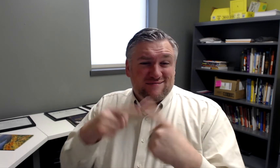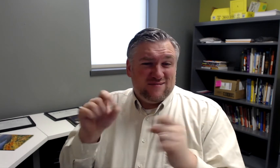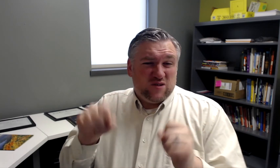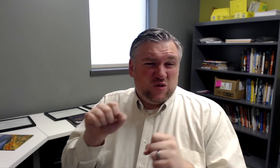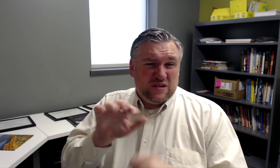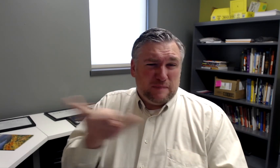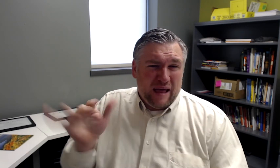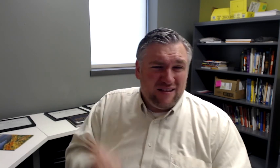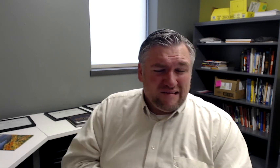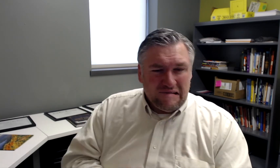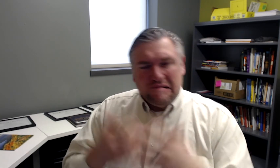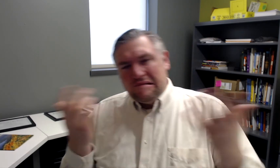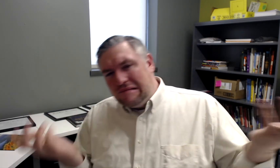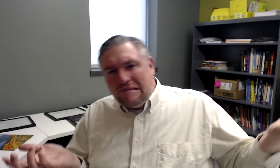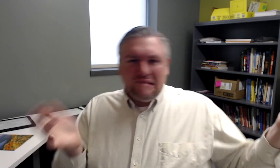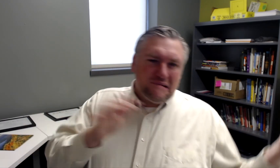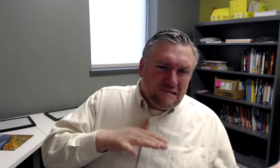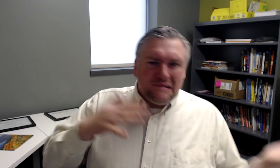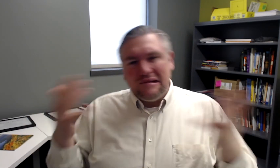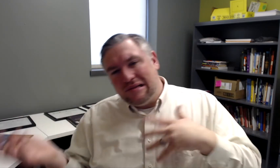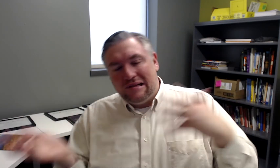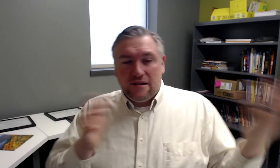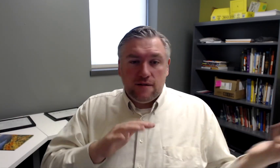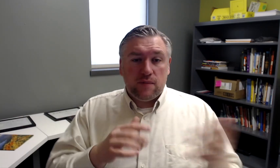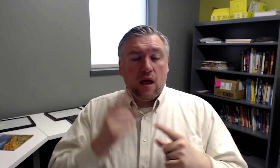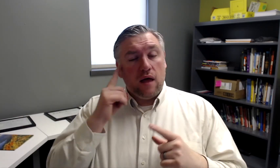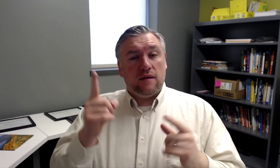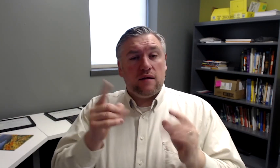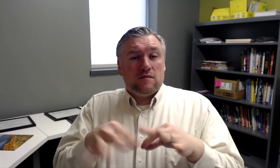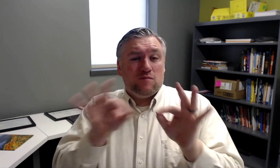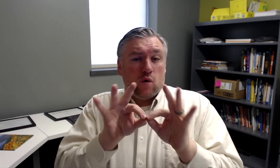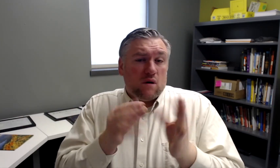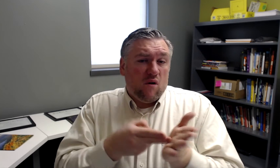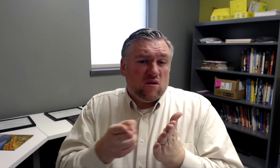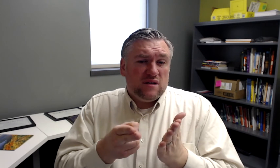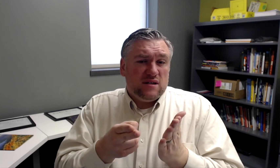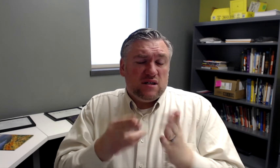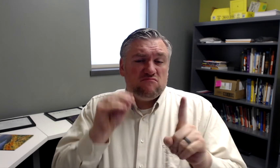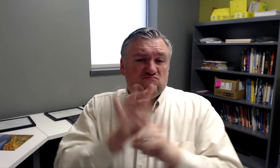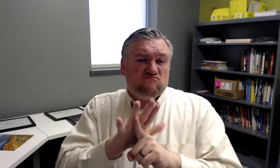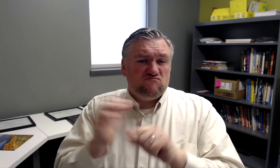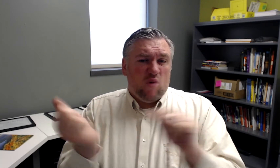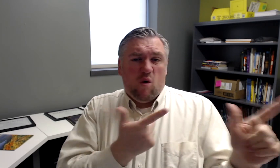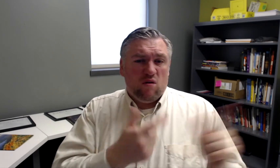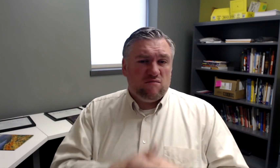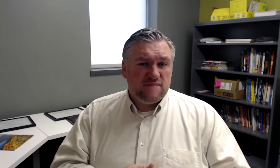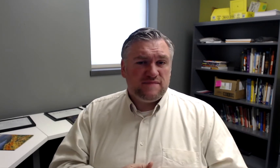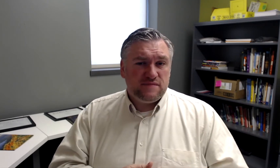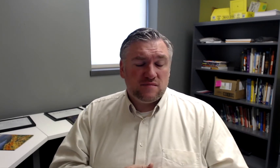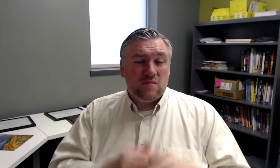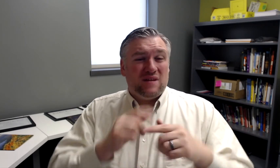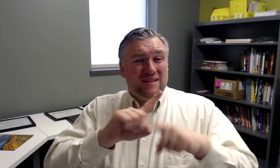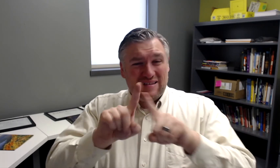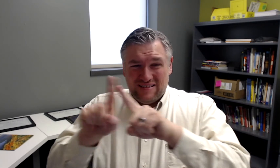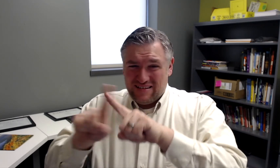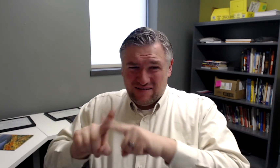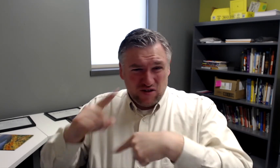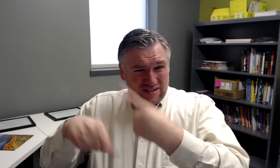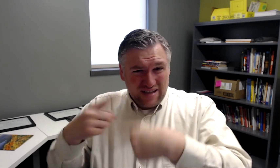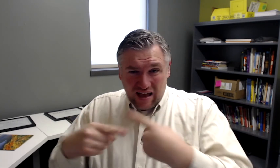It's a lot of effort for one thing that you could just quickly spell. I don't know. But I think it's important, honestly, to just expose